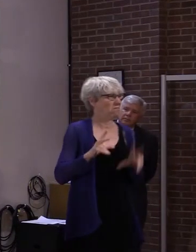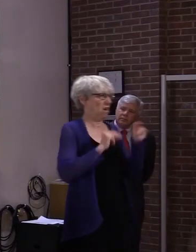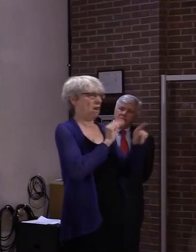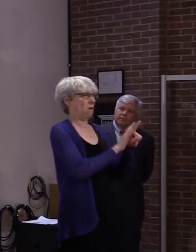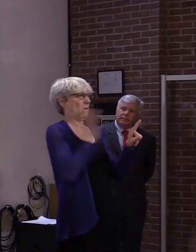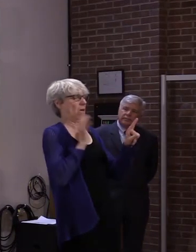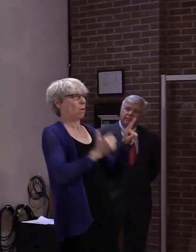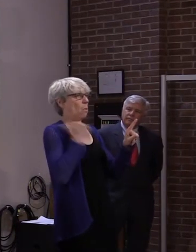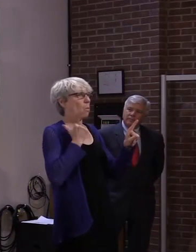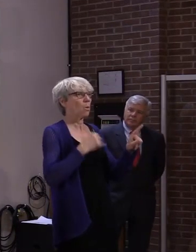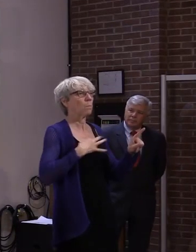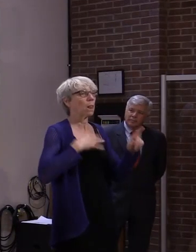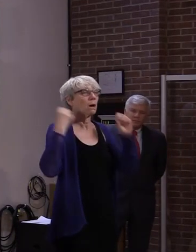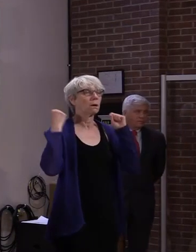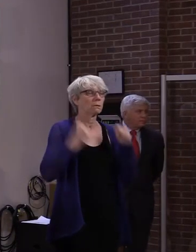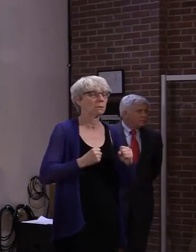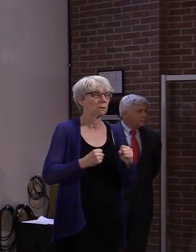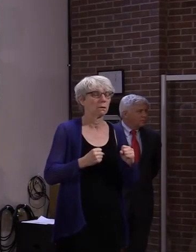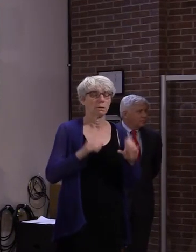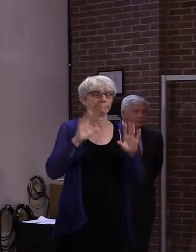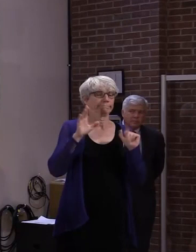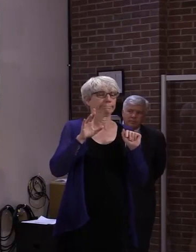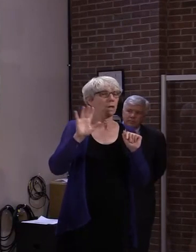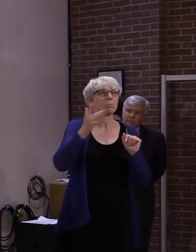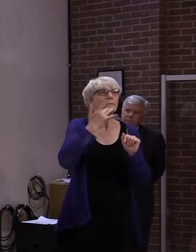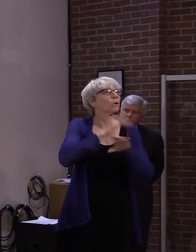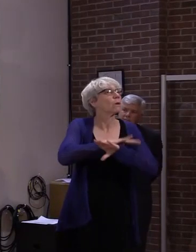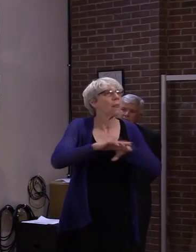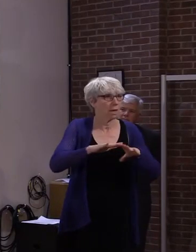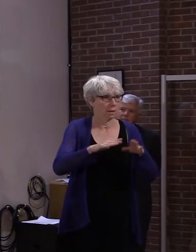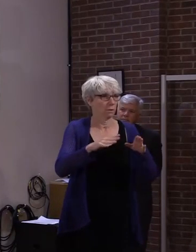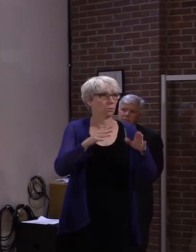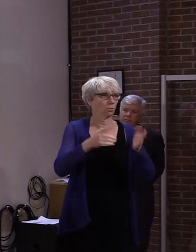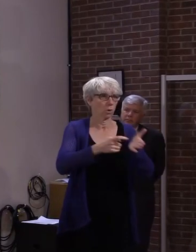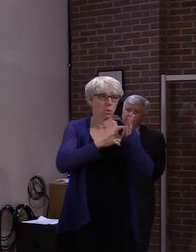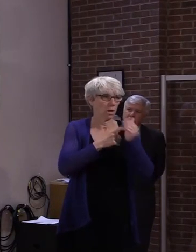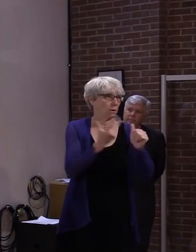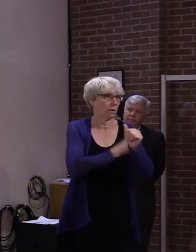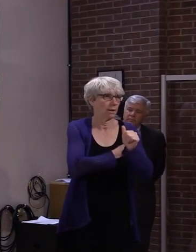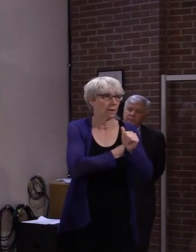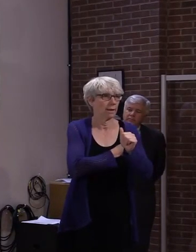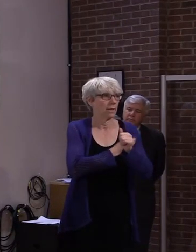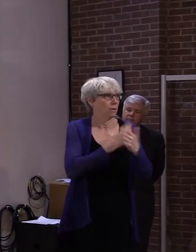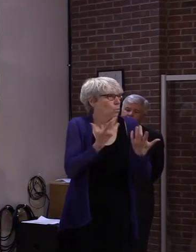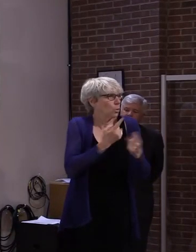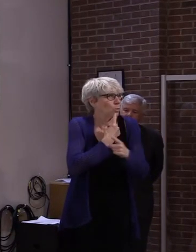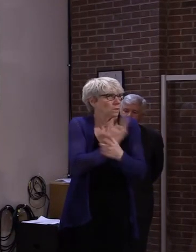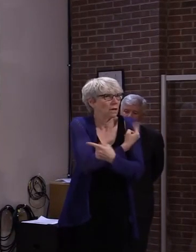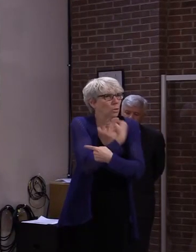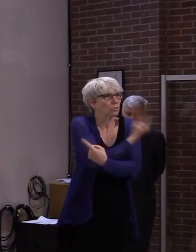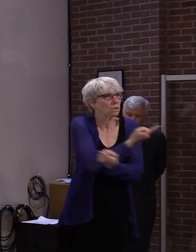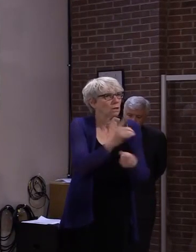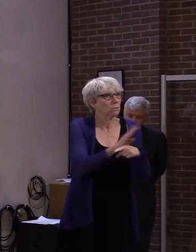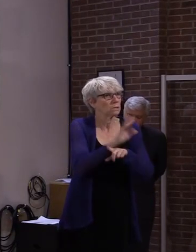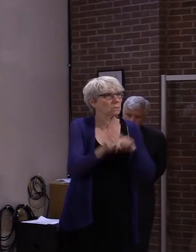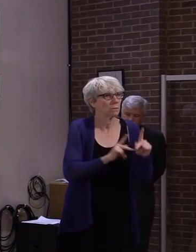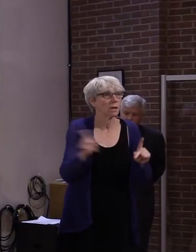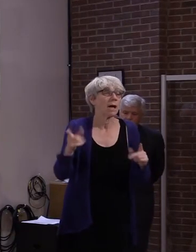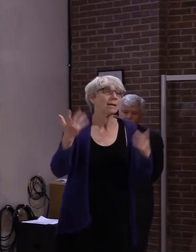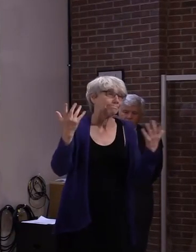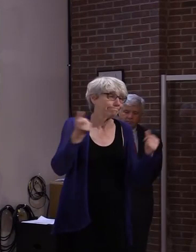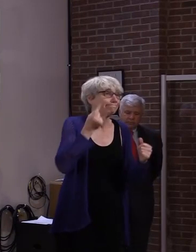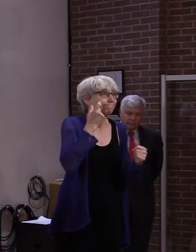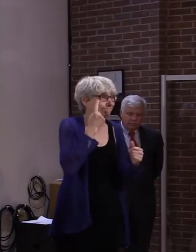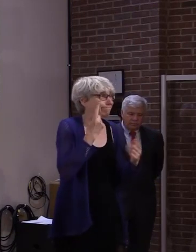well again that's their choice um and we've we've recognized that from the very beginning uh whether it's